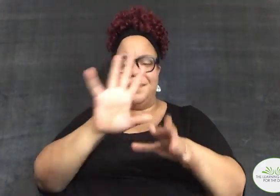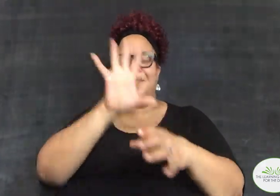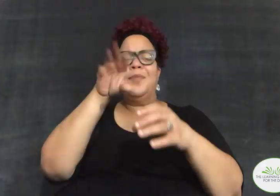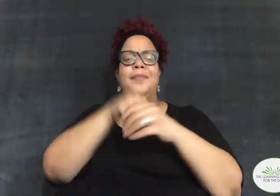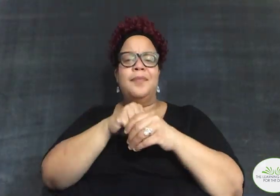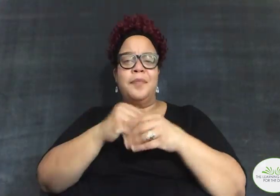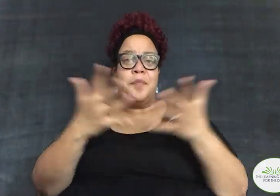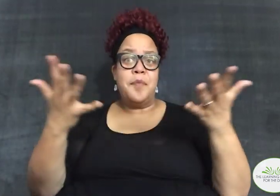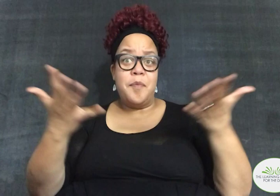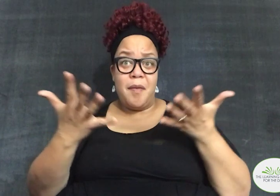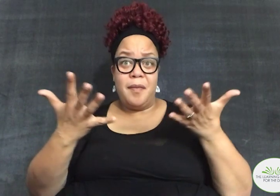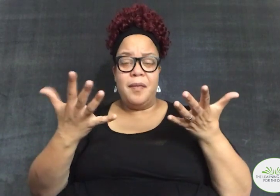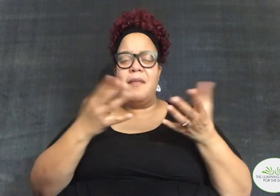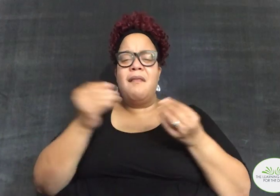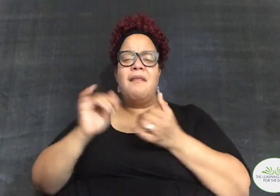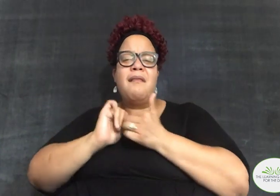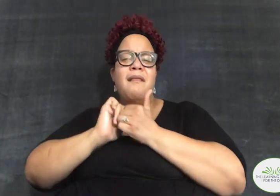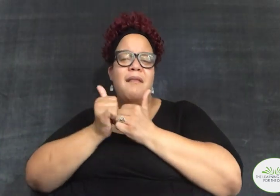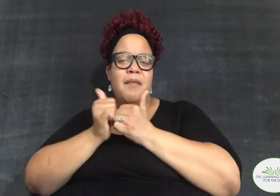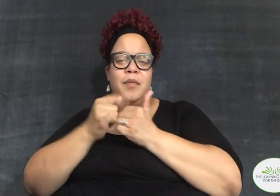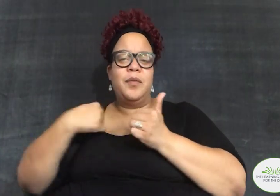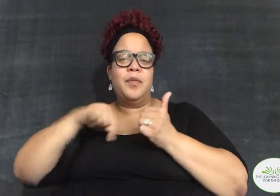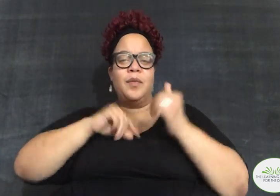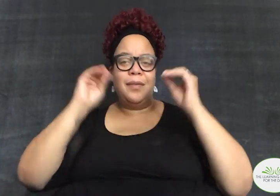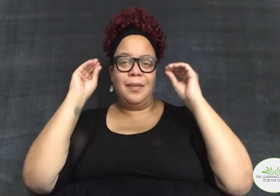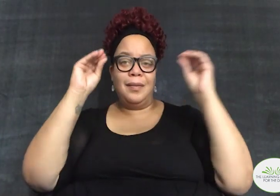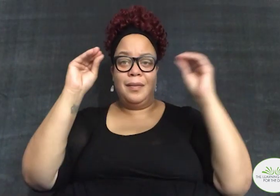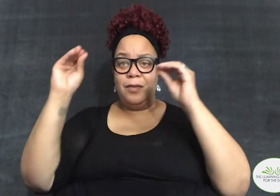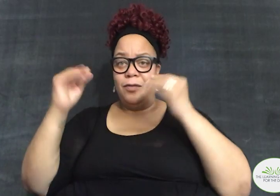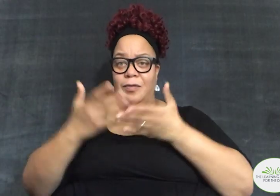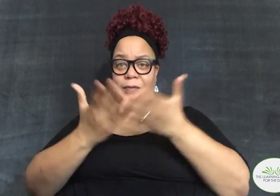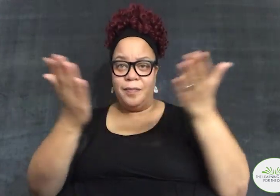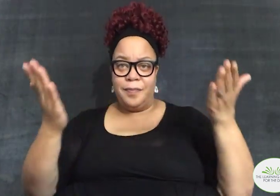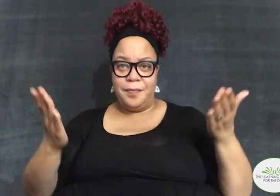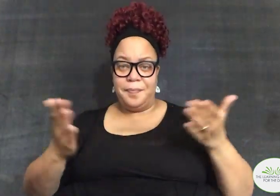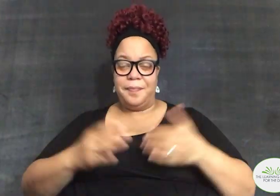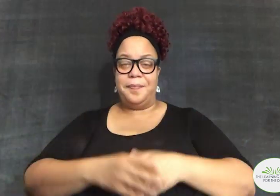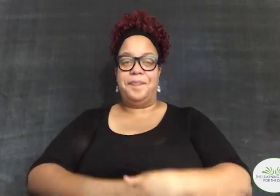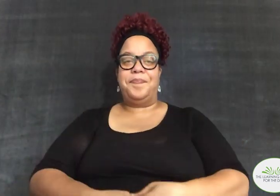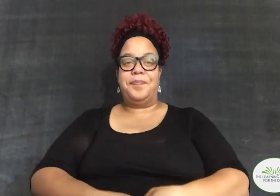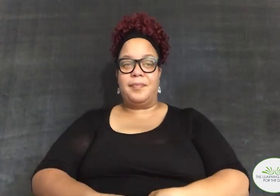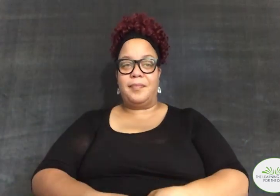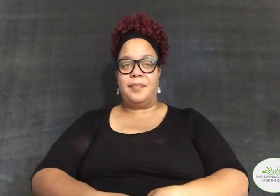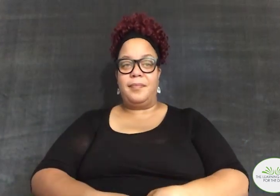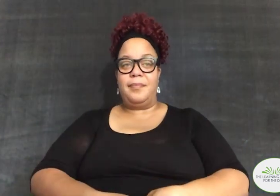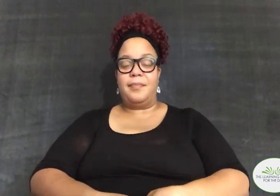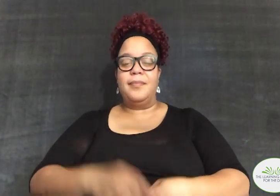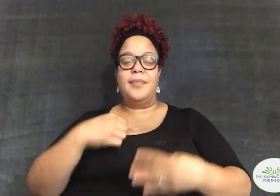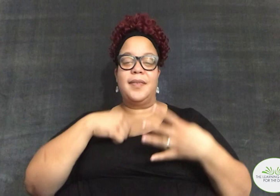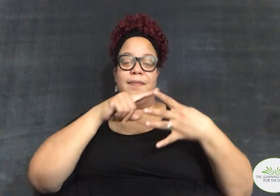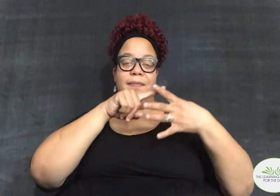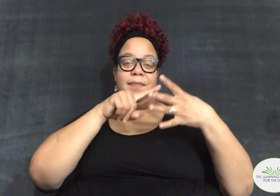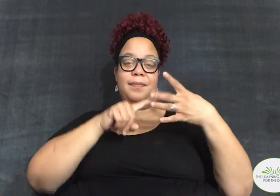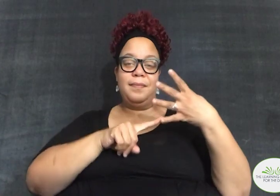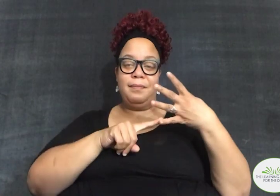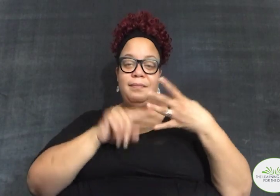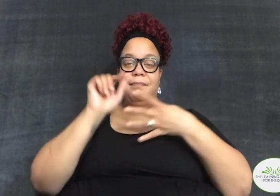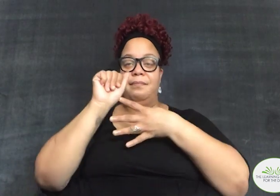All interviews will include at least one Black, Indigenous, person of color during the interview